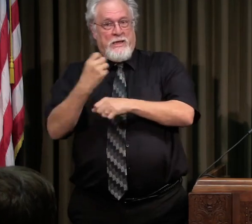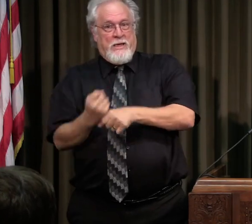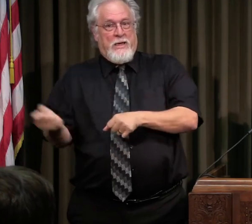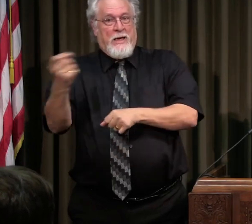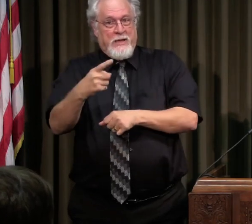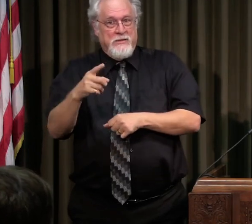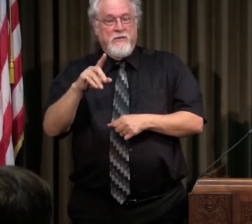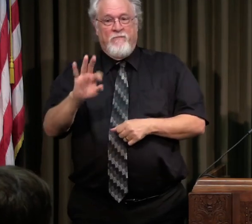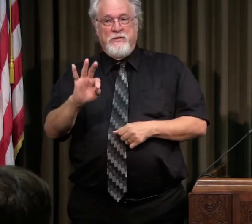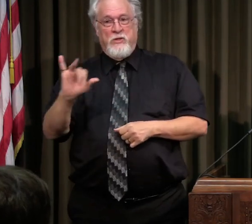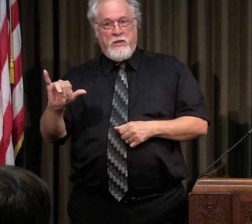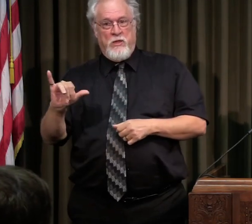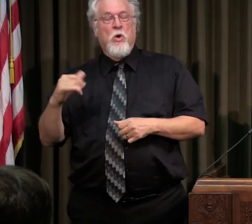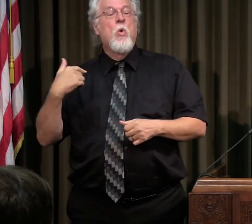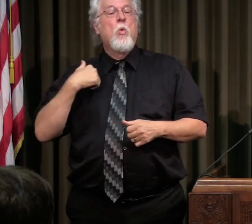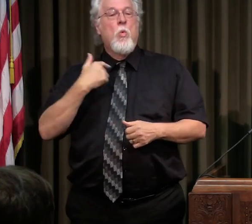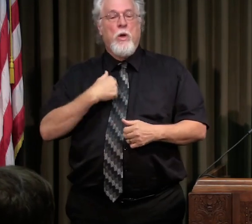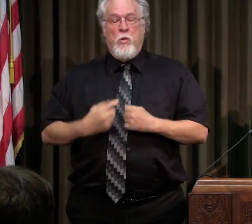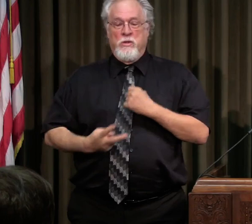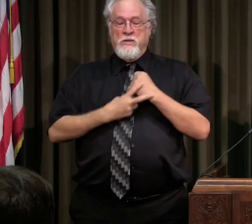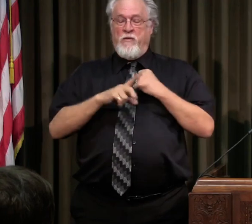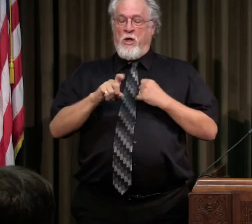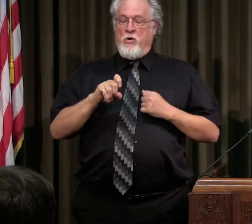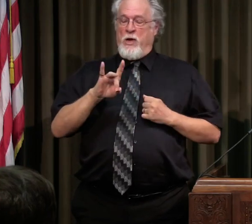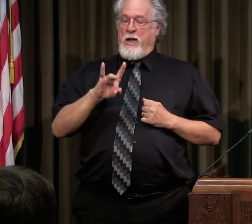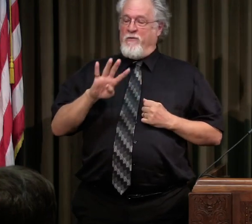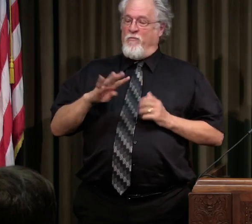we anticipate a savings of $184 million